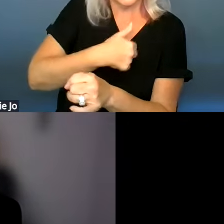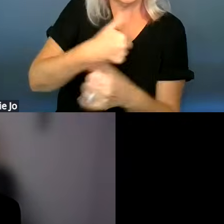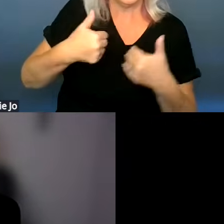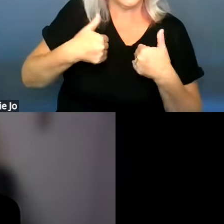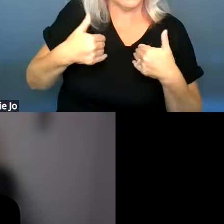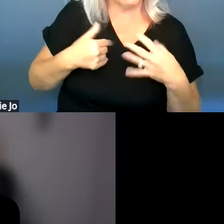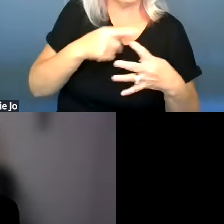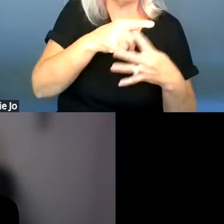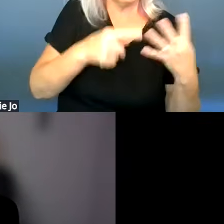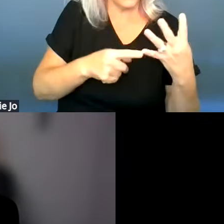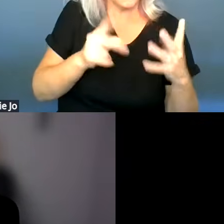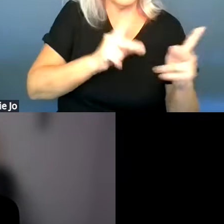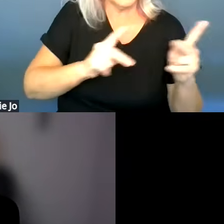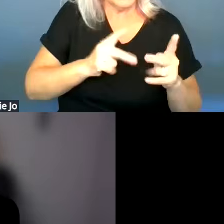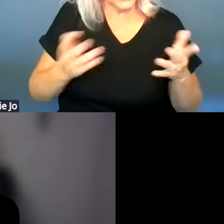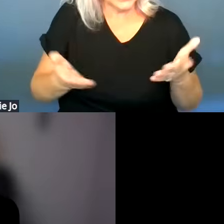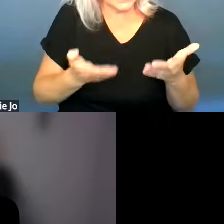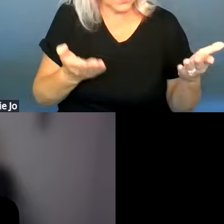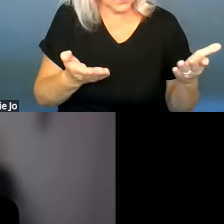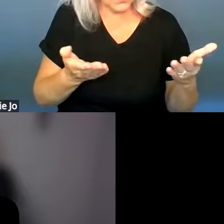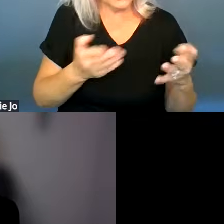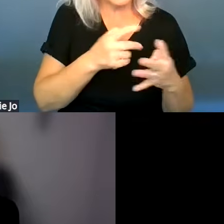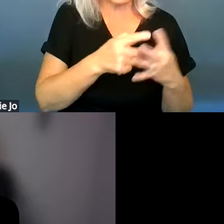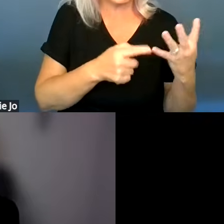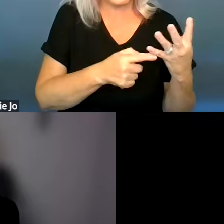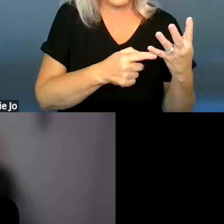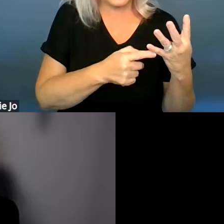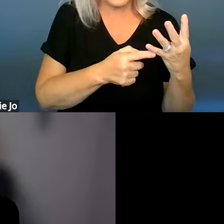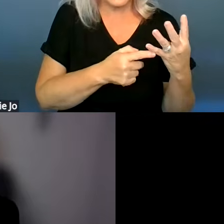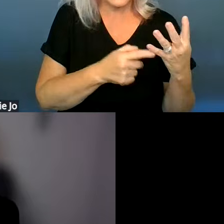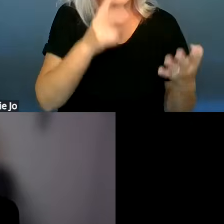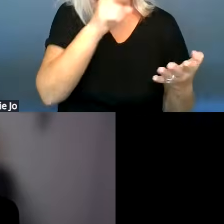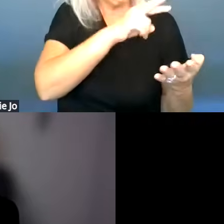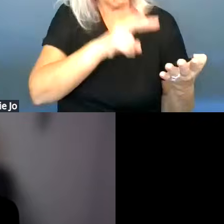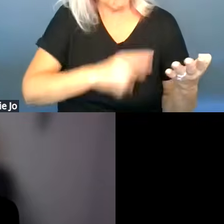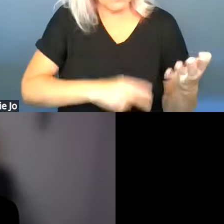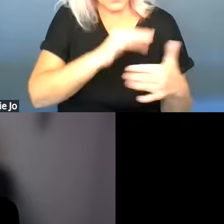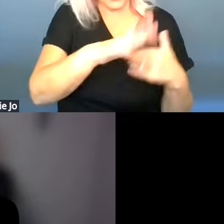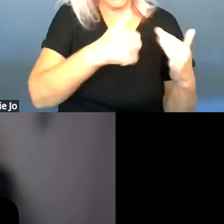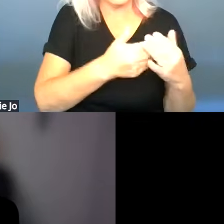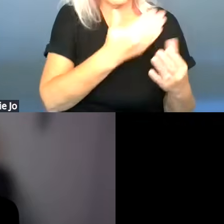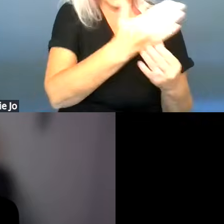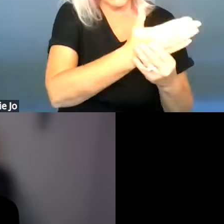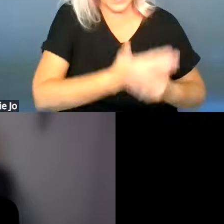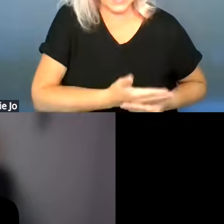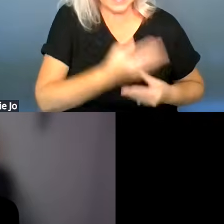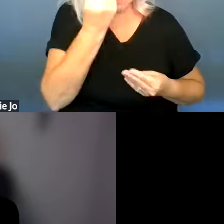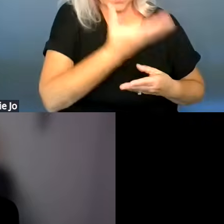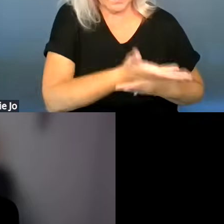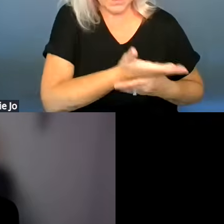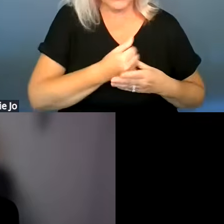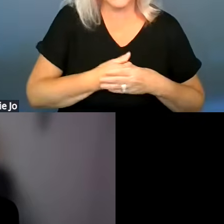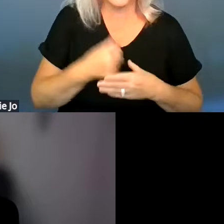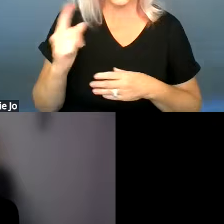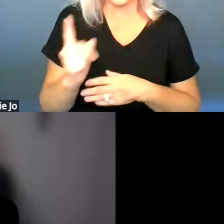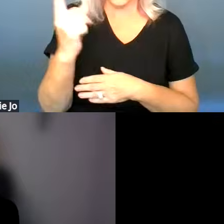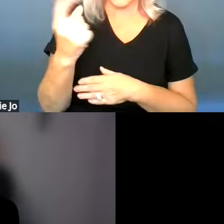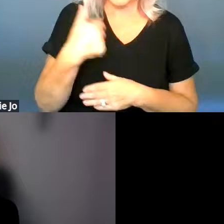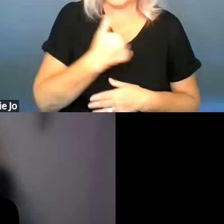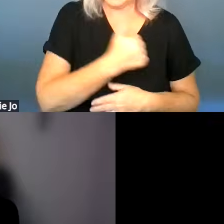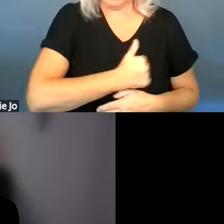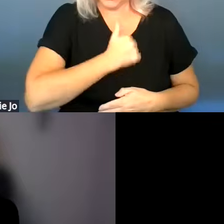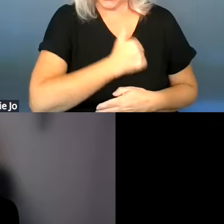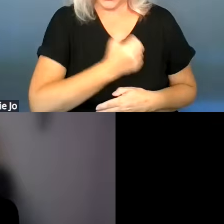4 candidates here that we reviewed filings for. One of them, and I apologize for